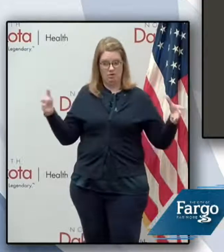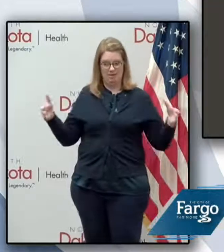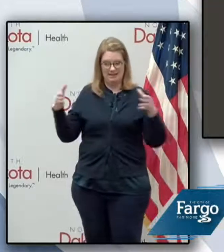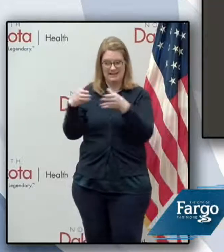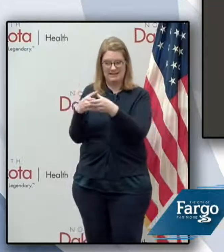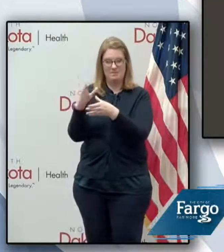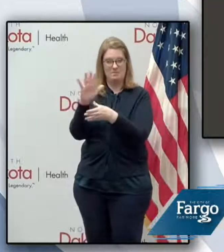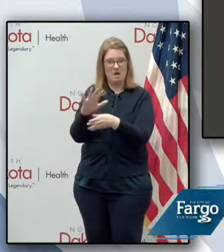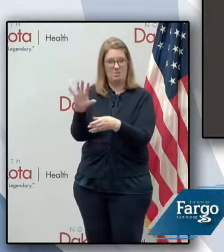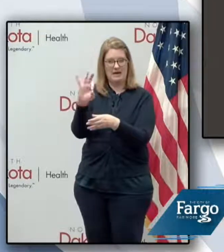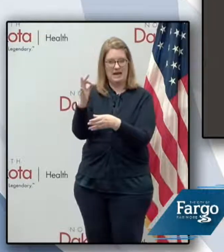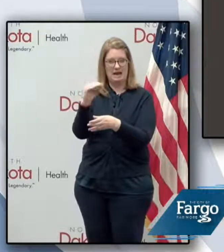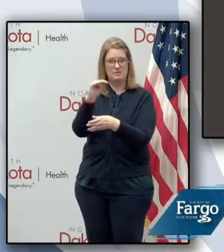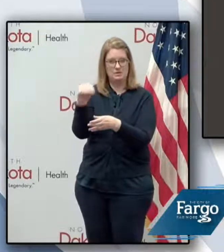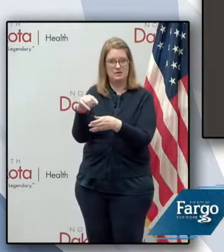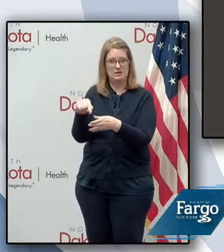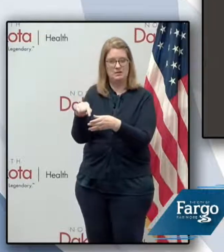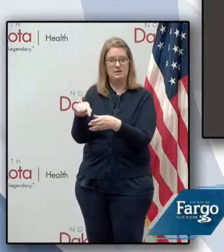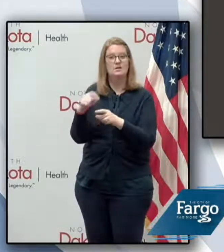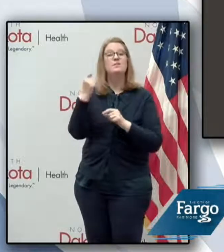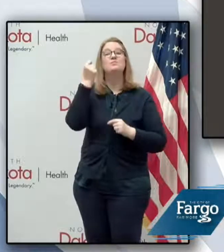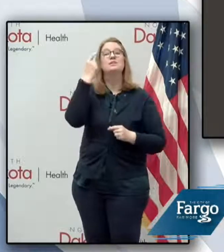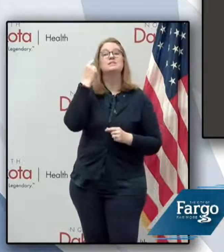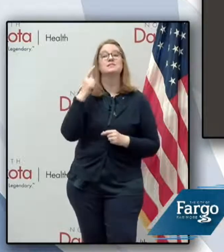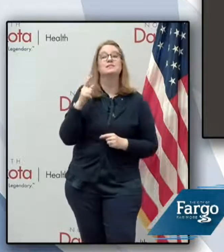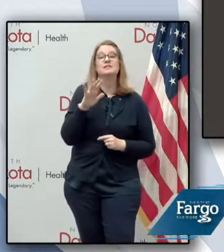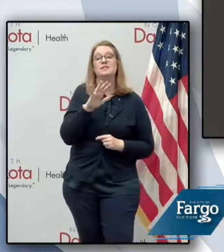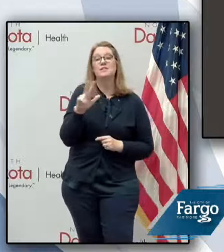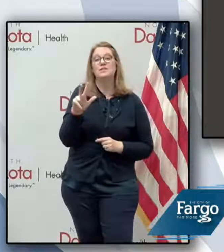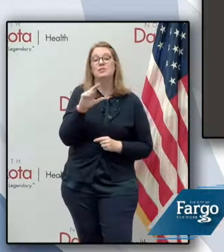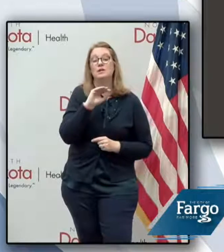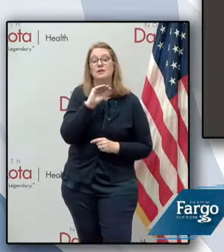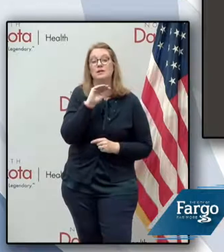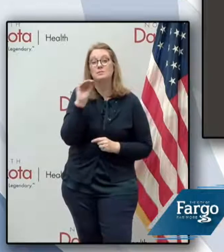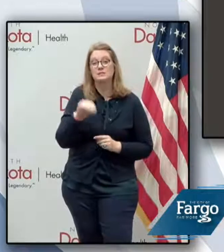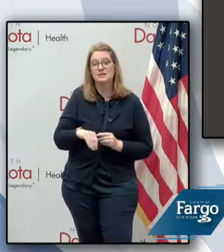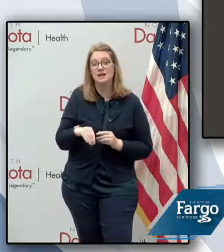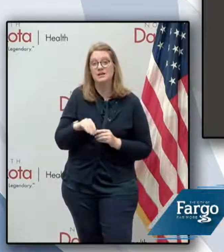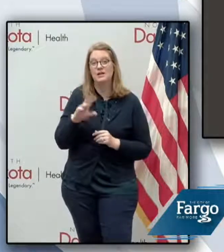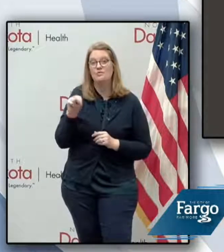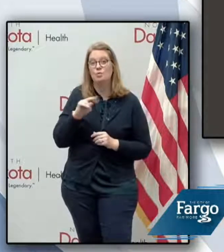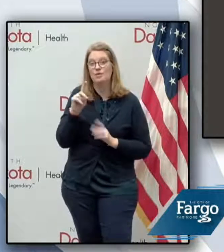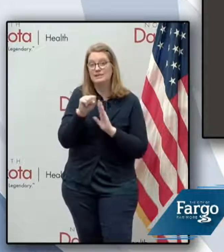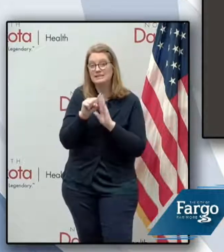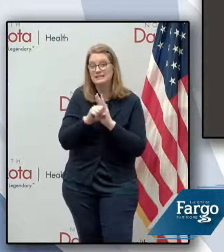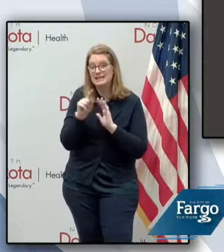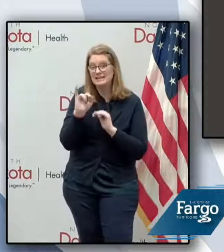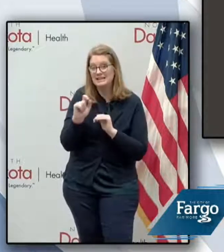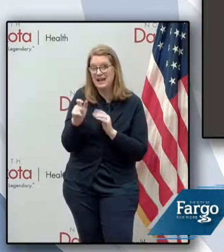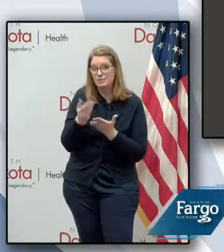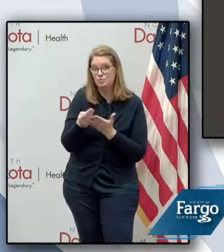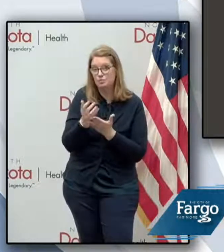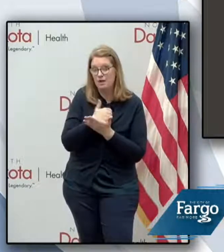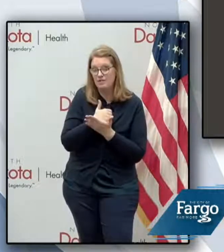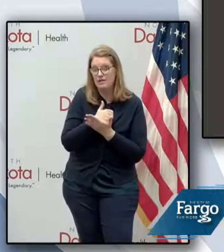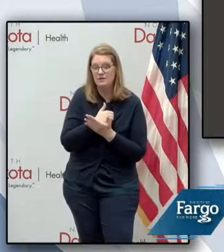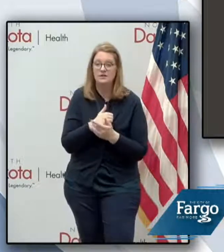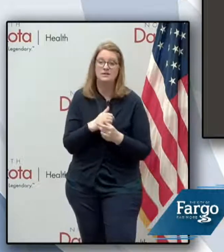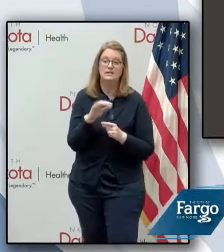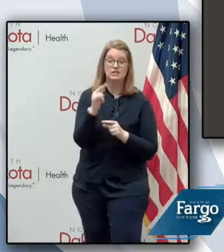represents over 53% of the North Dakota state tax revenue. Let me say that again, 9% of